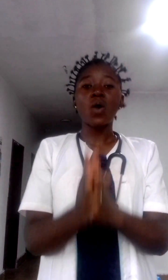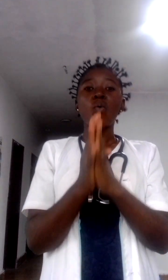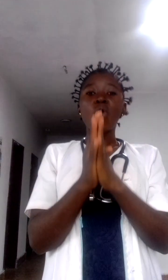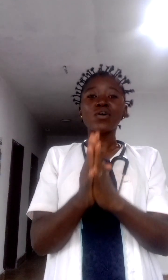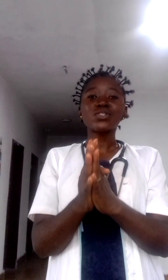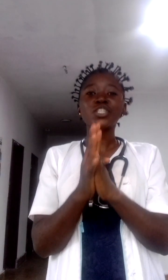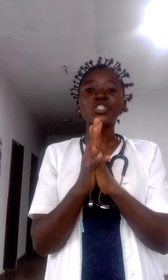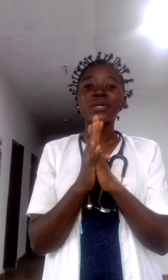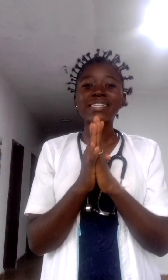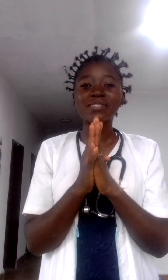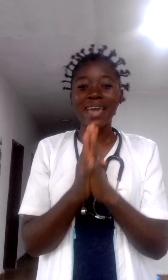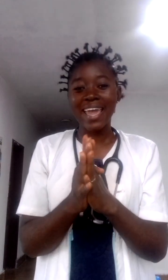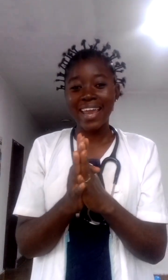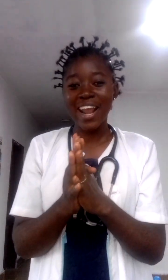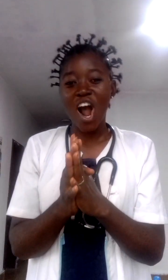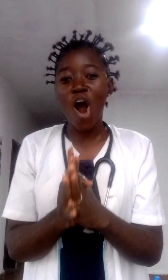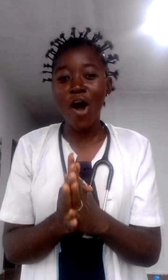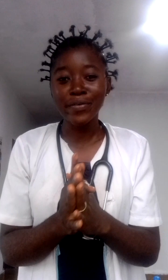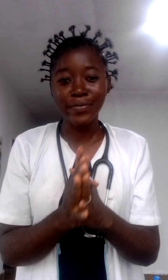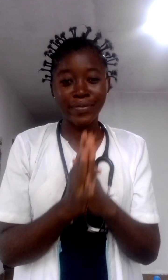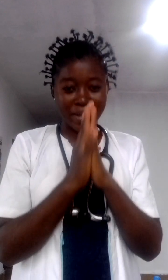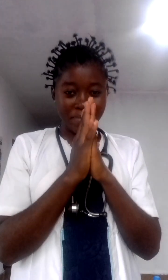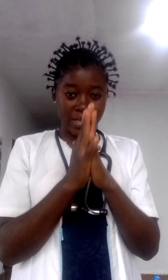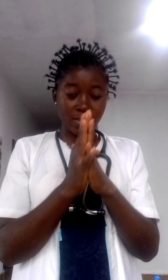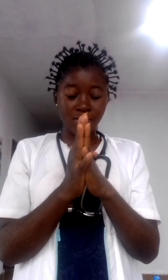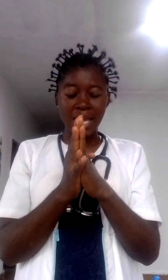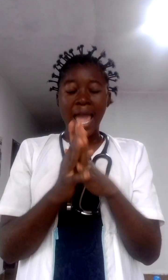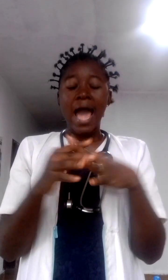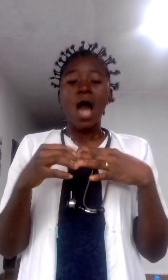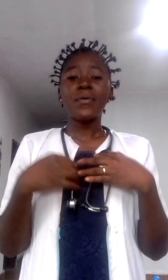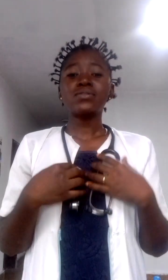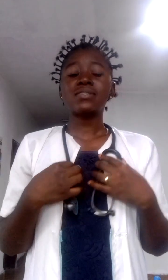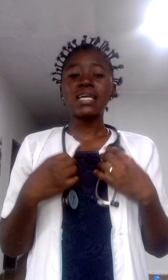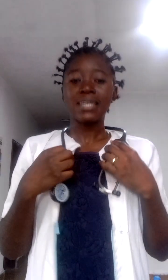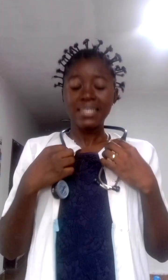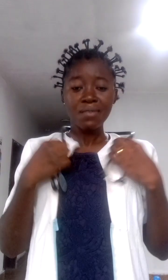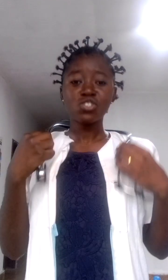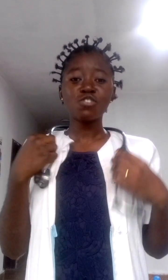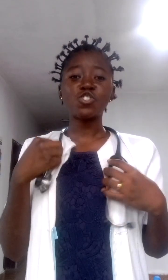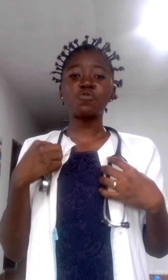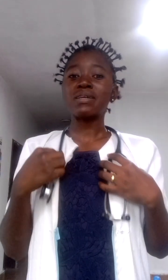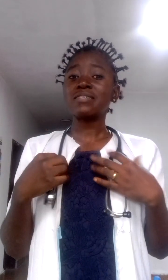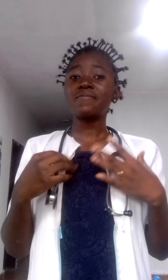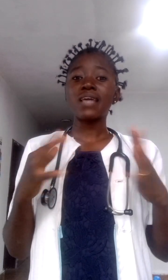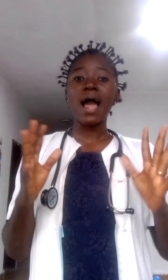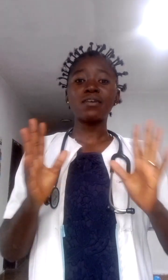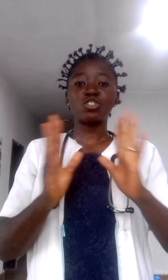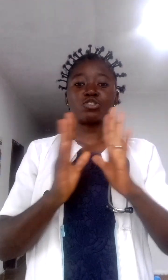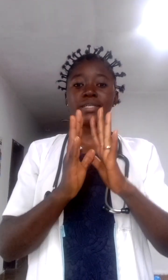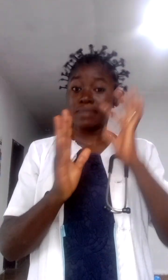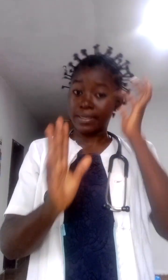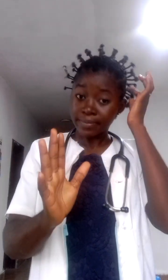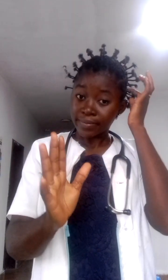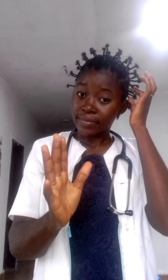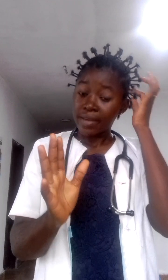now we go to the treatment of measles. I want to say that there is no specific treatment for